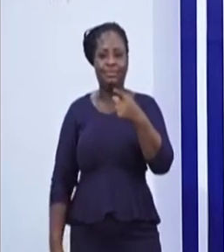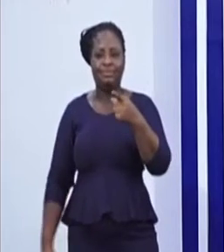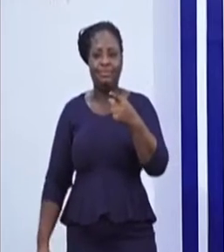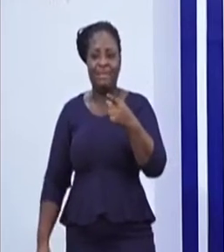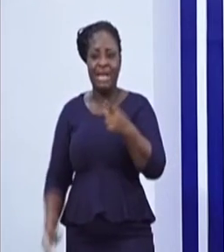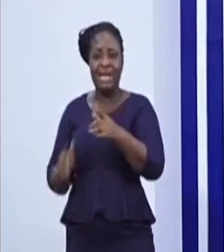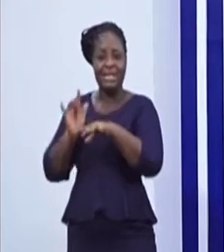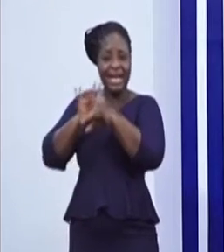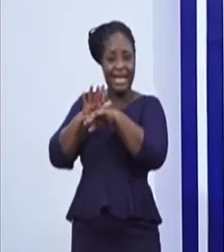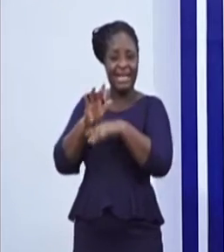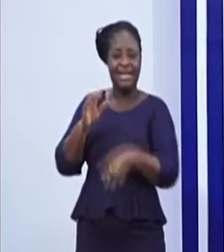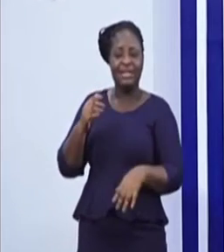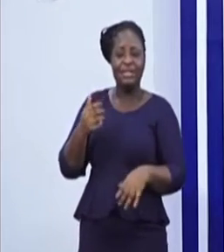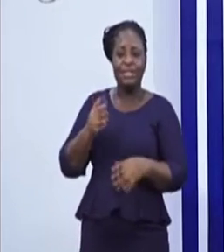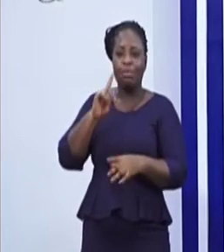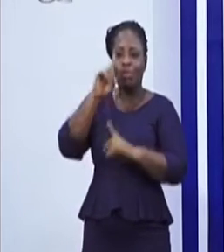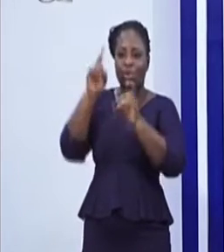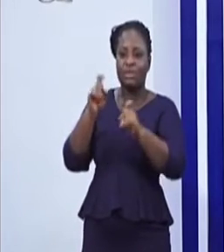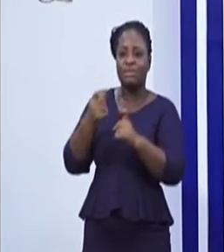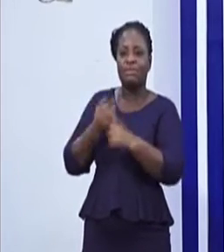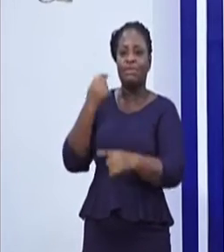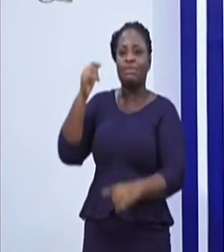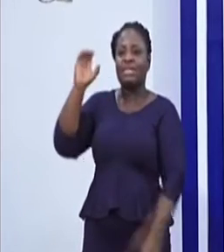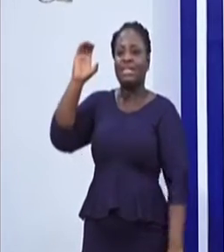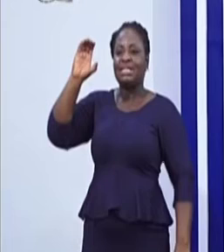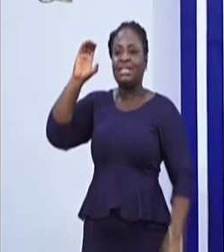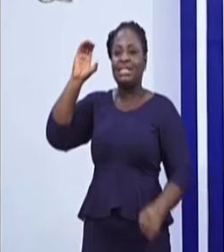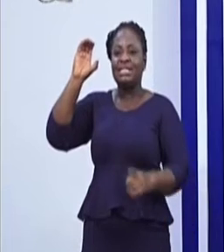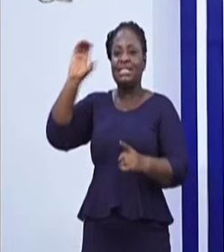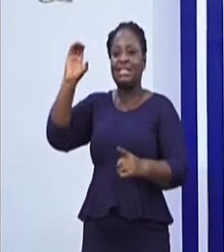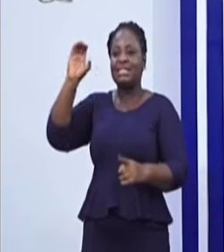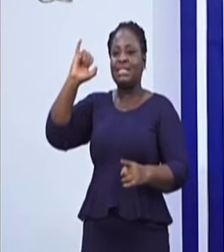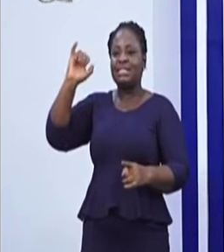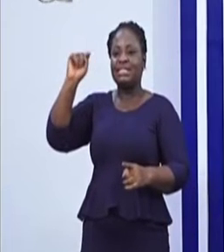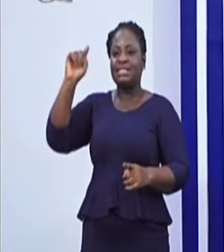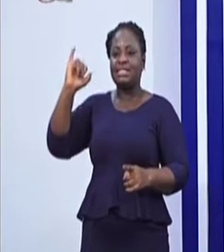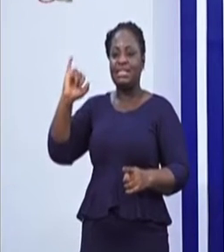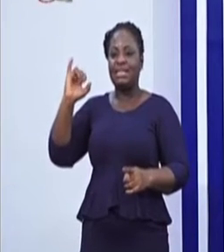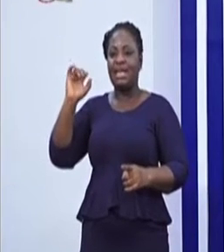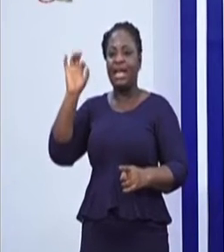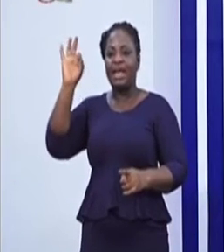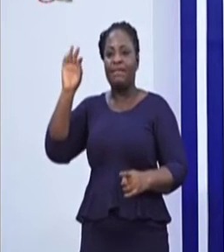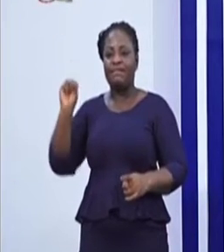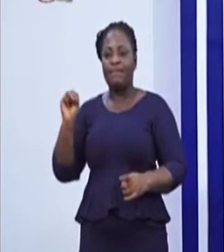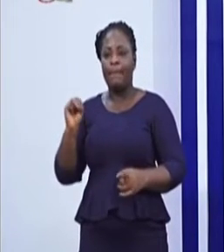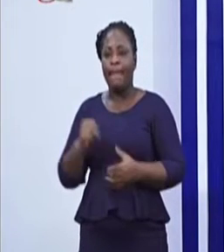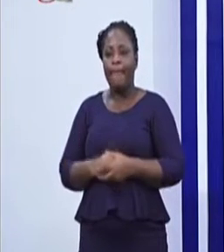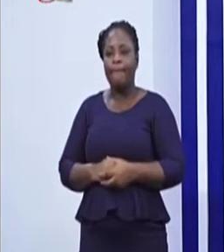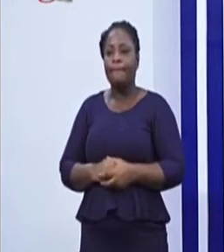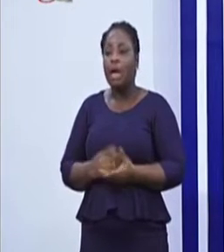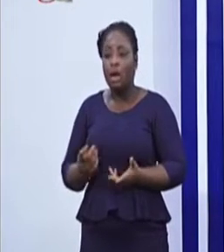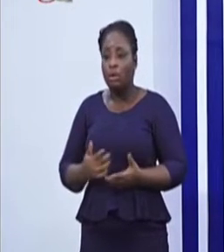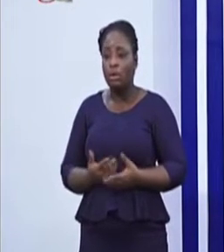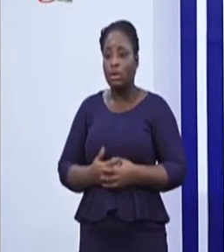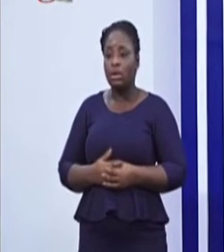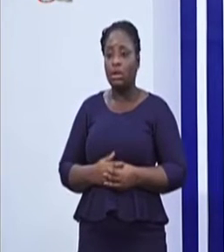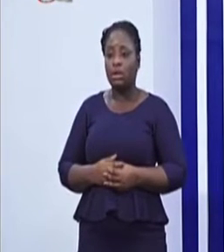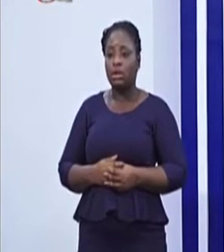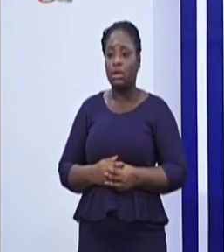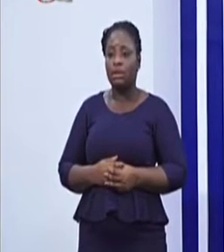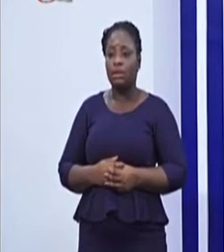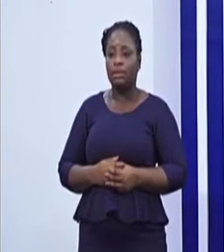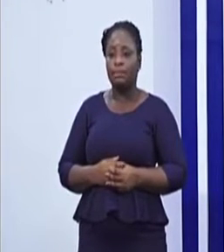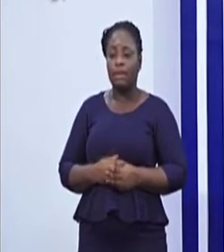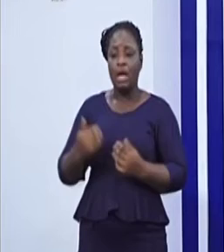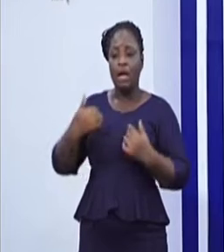from CTFM as well. Yes. Mr. Hamlet sent some questions. What were they? Quickly. Let me read that to you. So